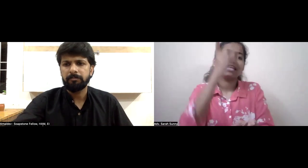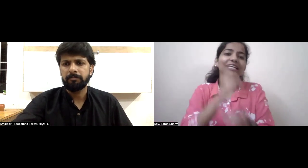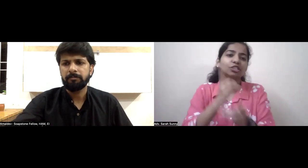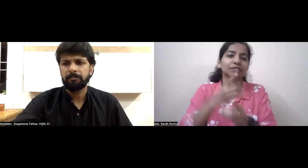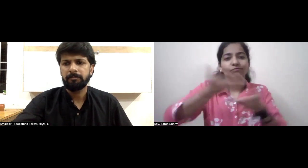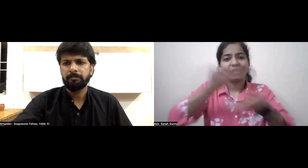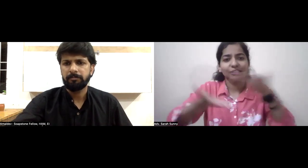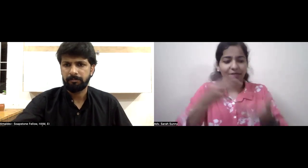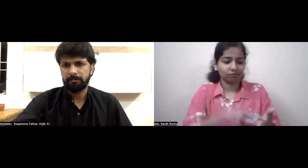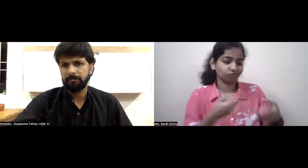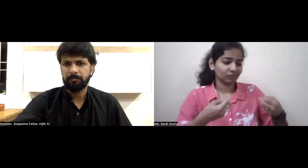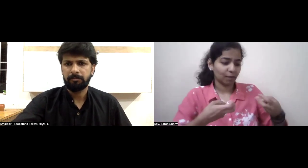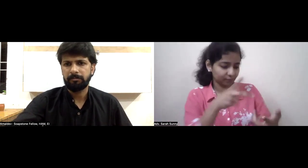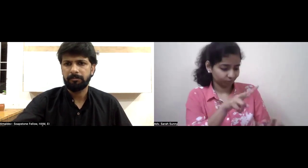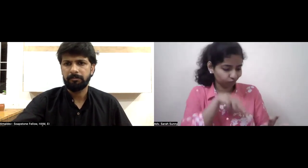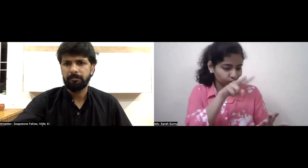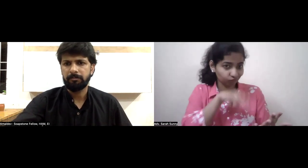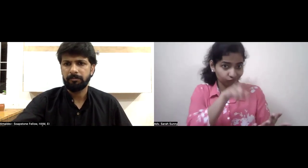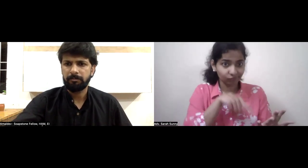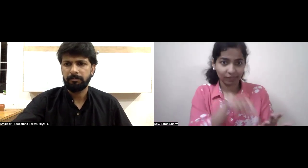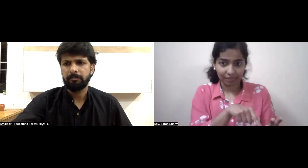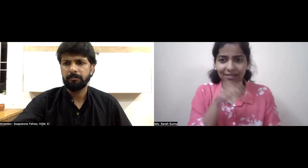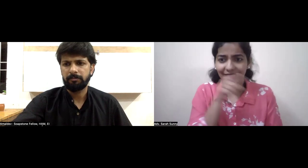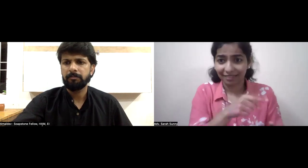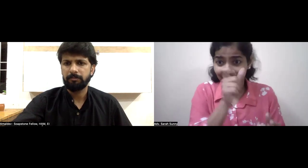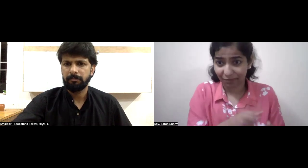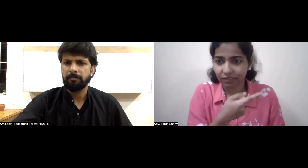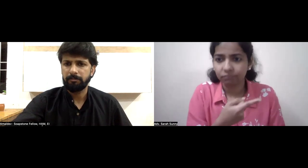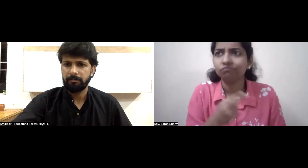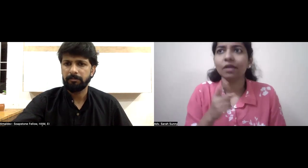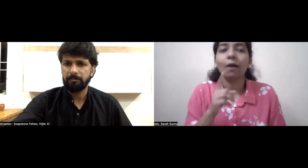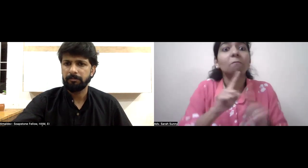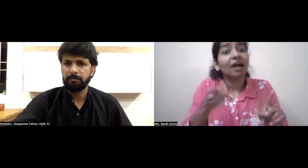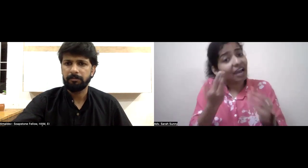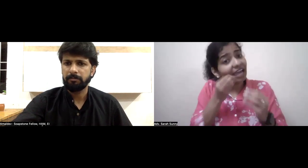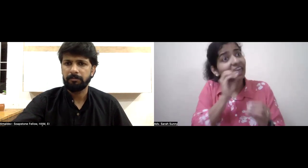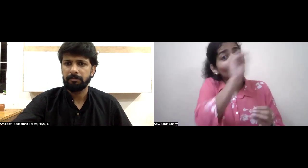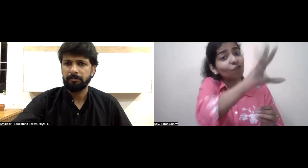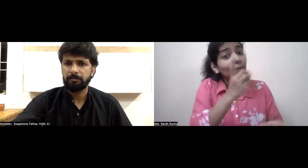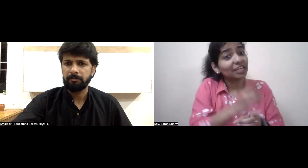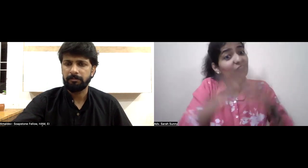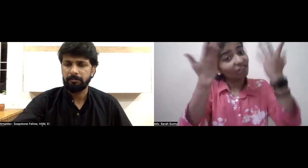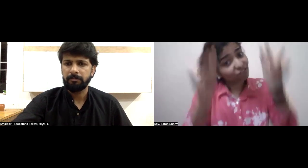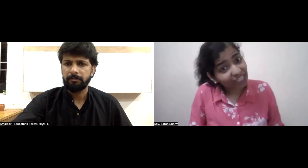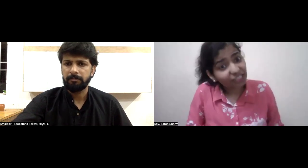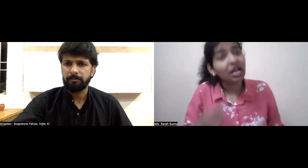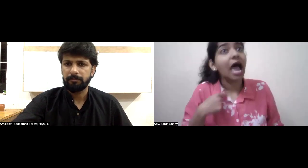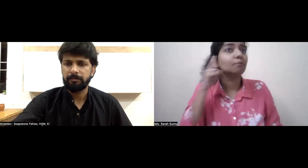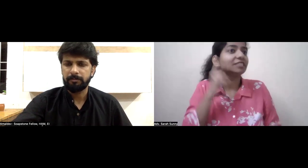because he was using the phone for the captioning. He was following the speech to text